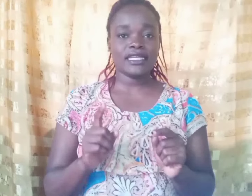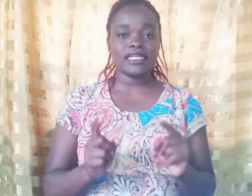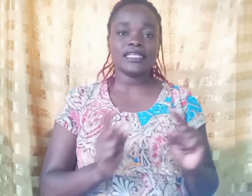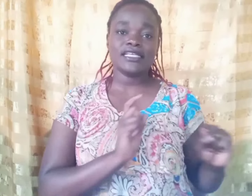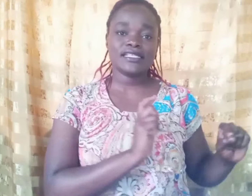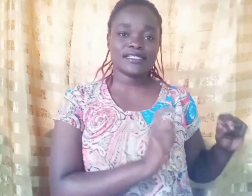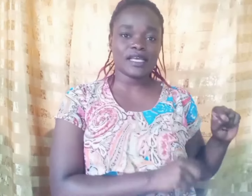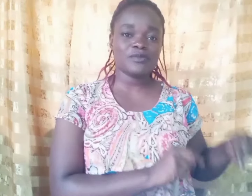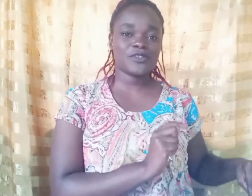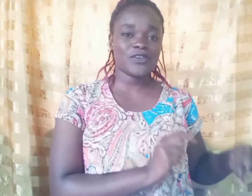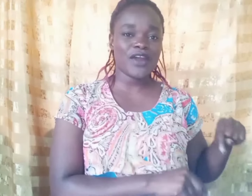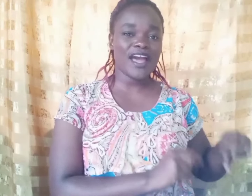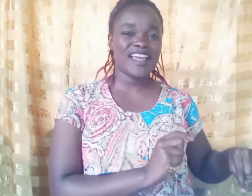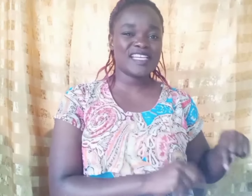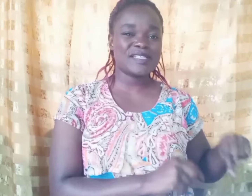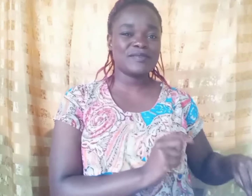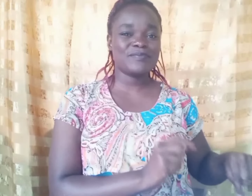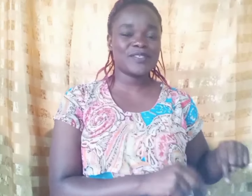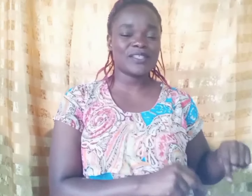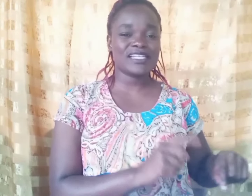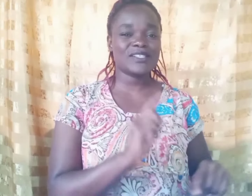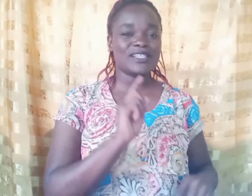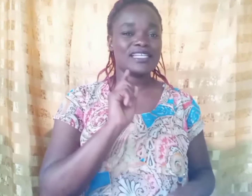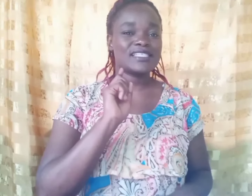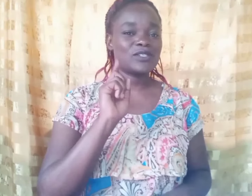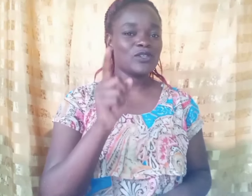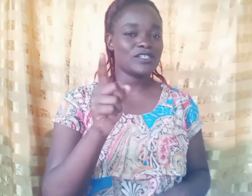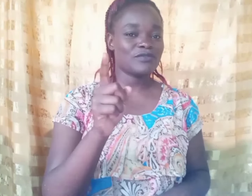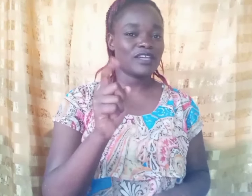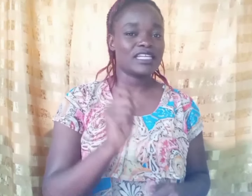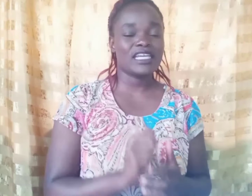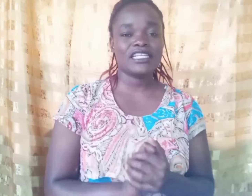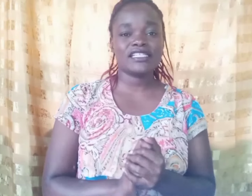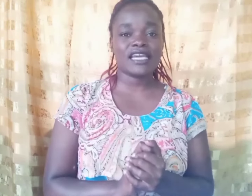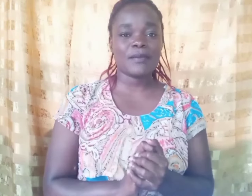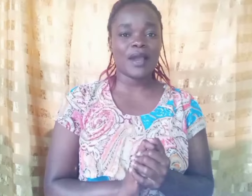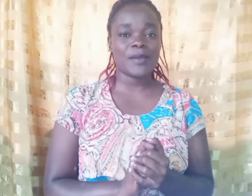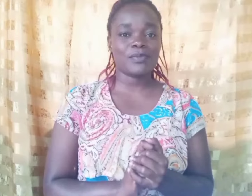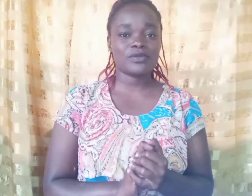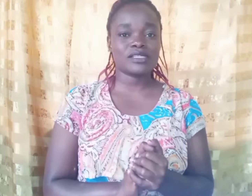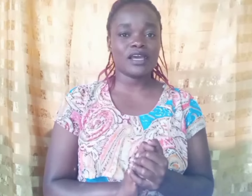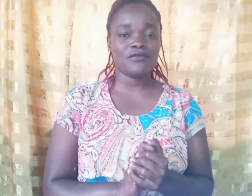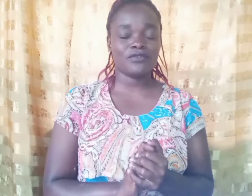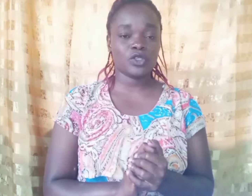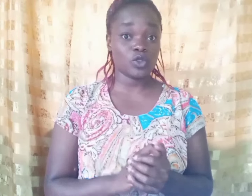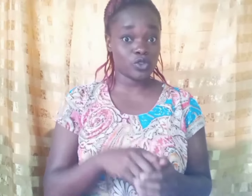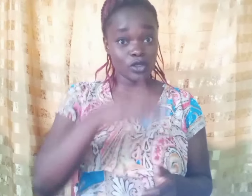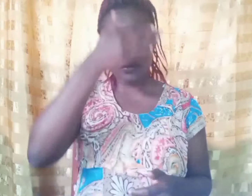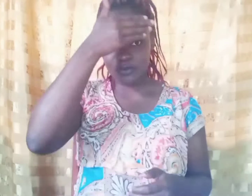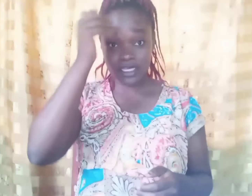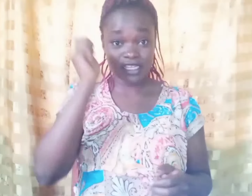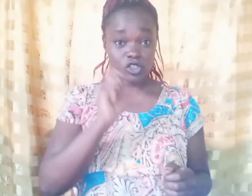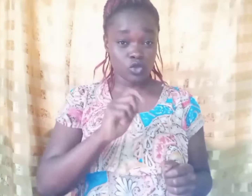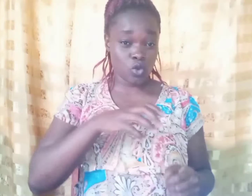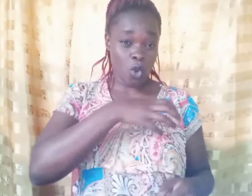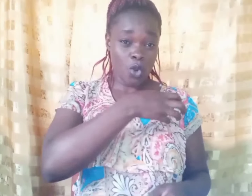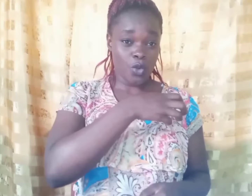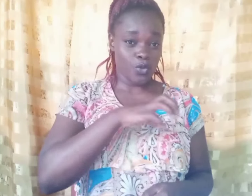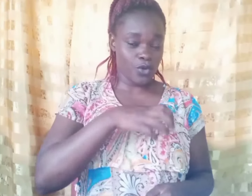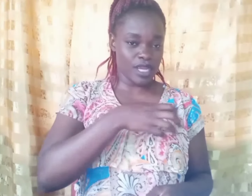Kindly subscribe so that you get notified anytime I post a video. Don't forget to ring